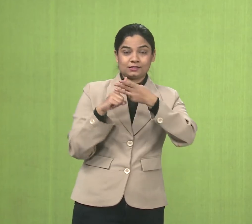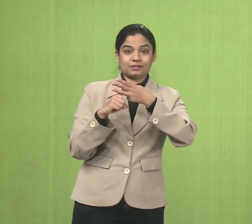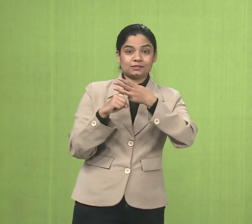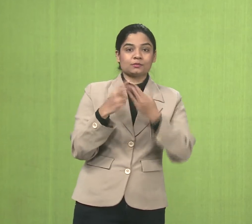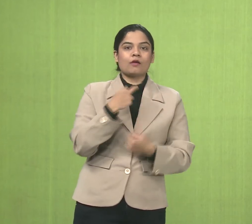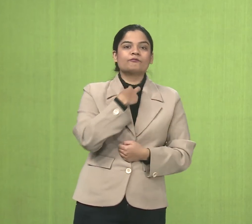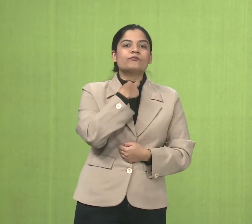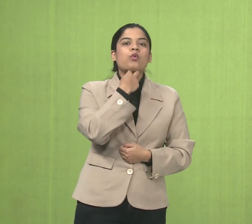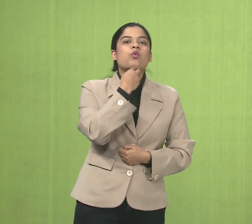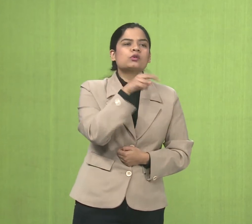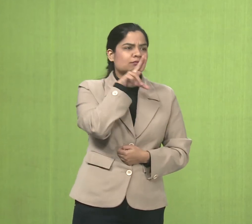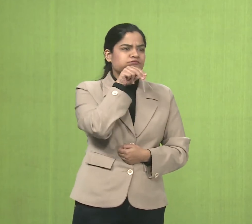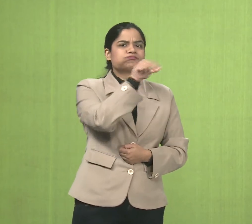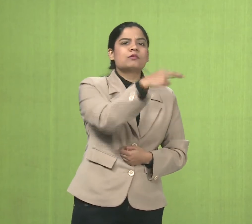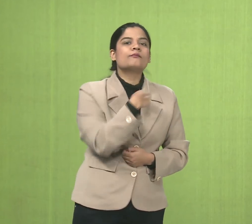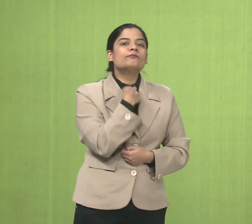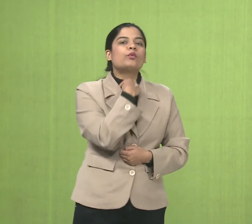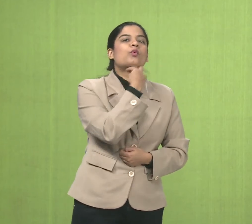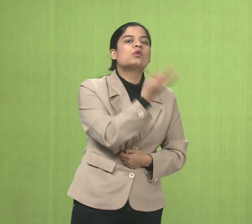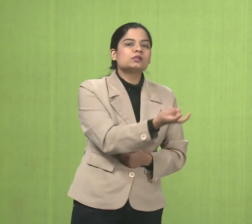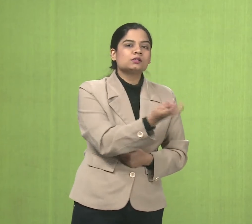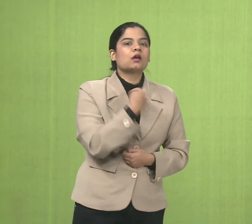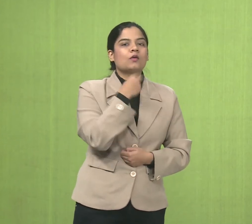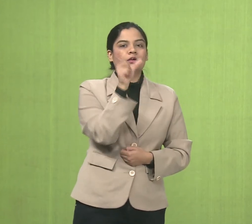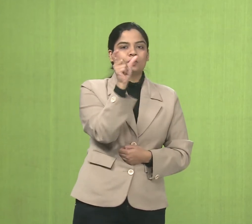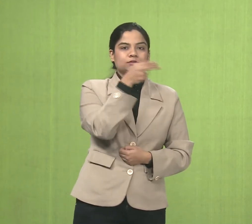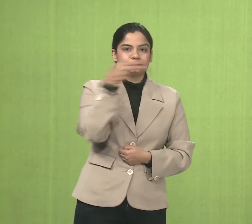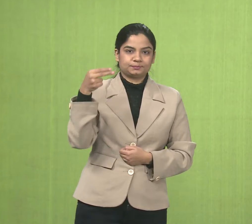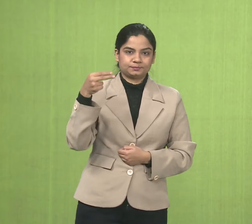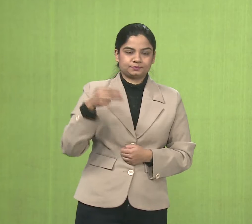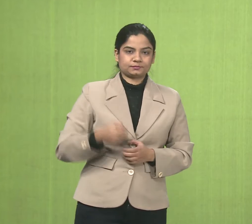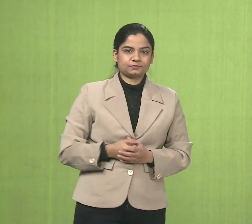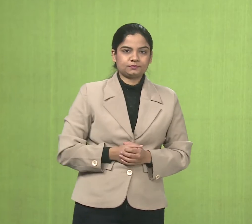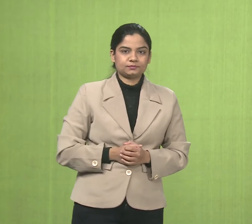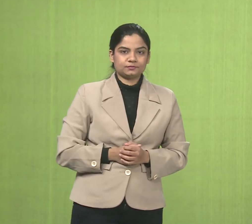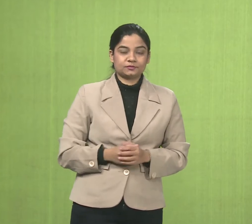Voice, a sound produced by a person or uttered through the mouth.